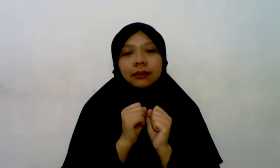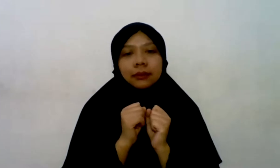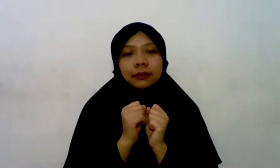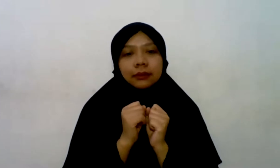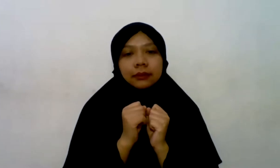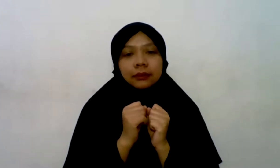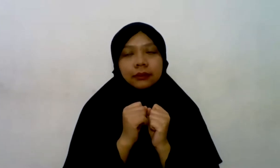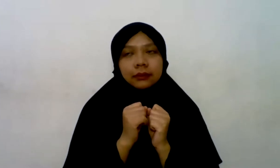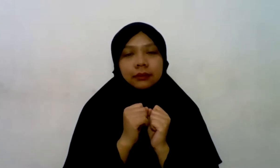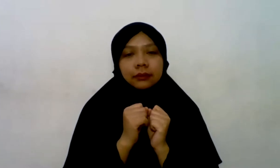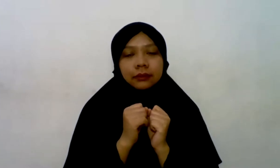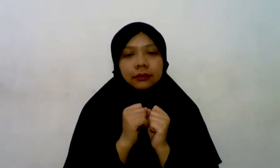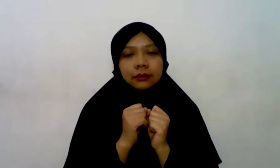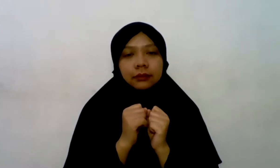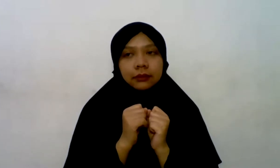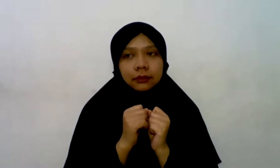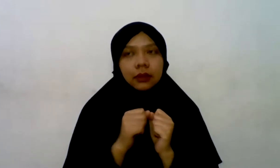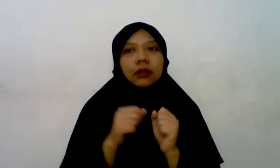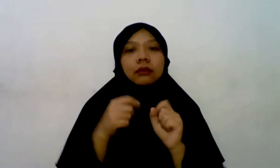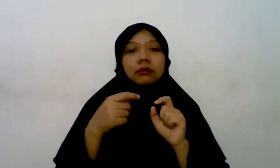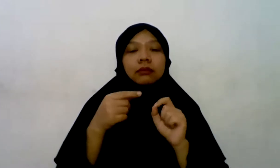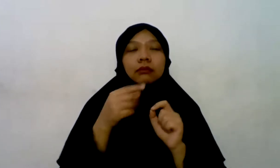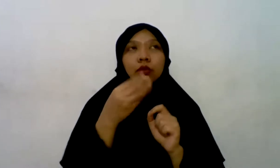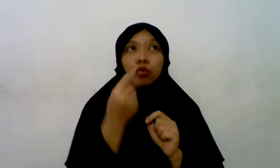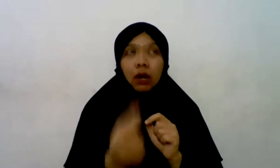the funding and the budget is